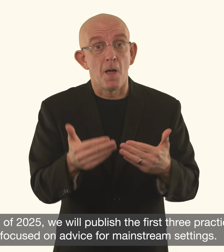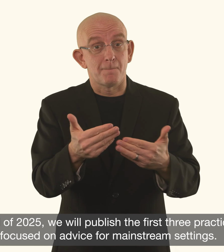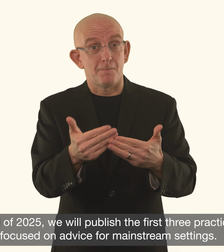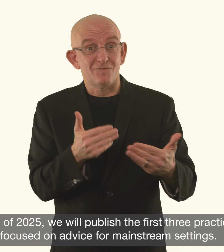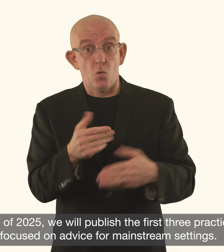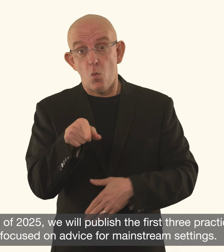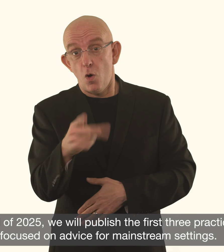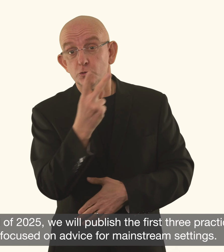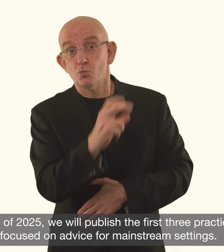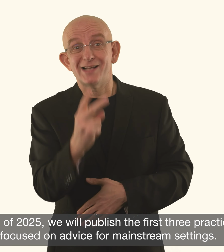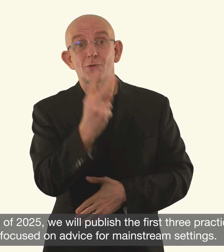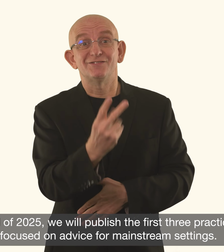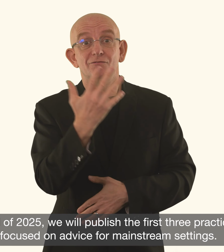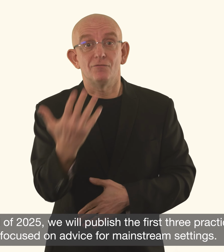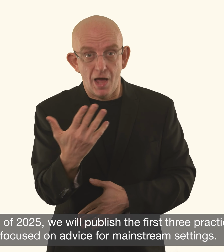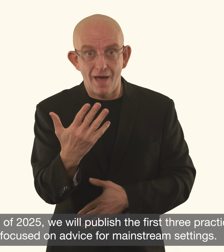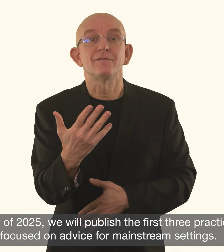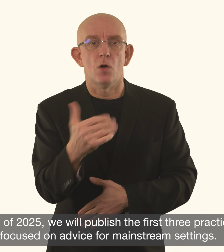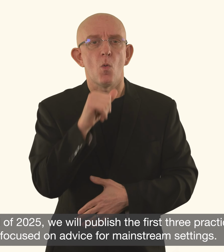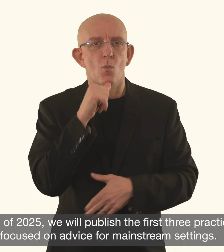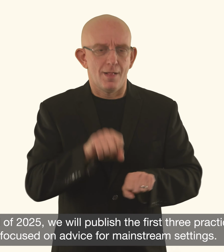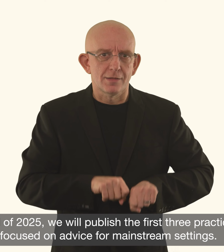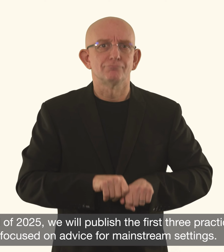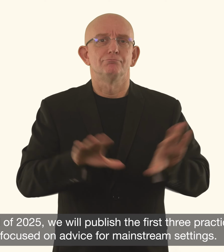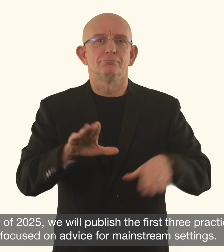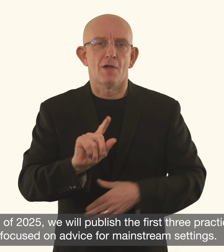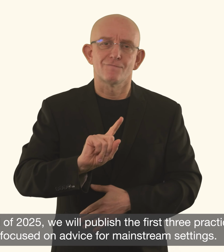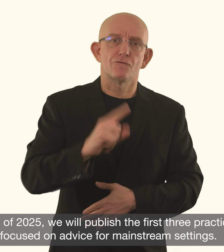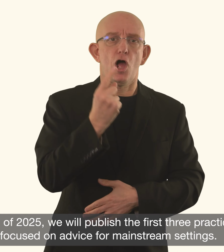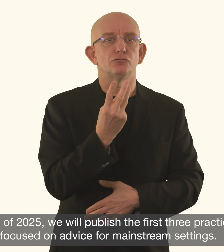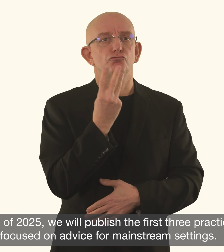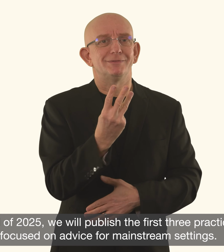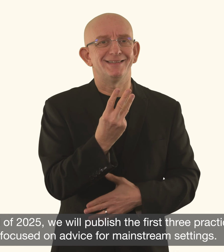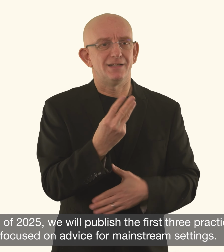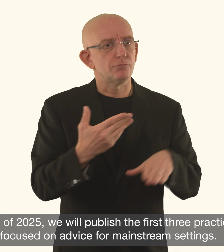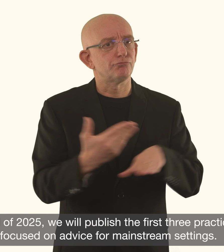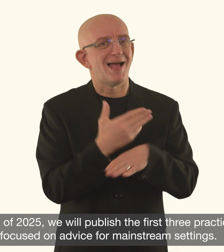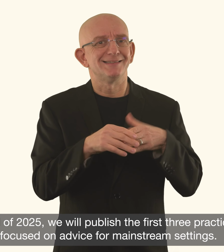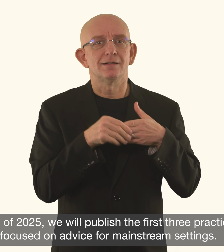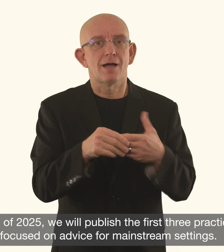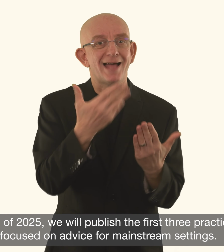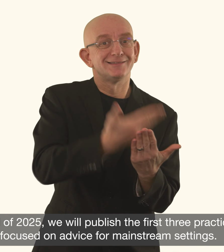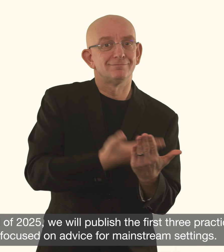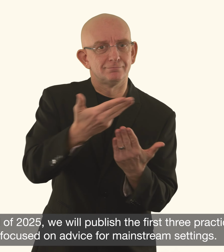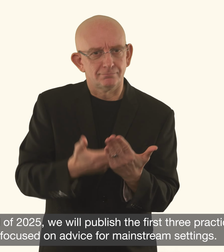By the end of 2025, we will publish the first three practice guides focus on advice for mainstream settings.